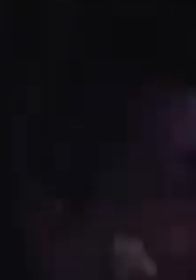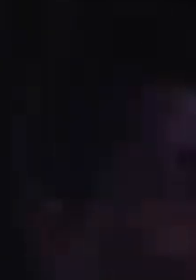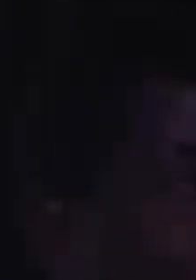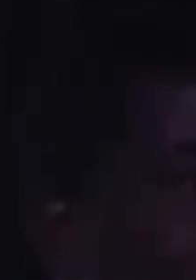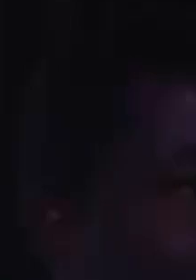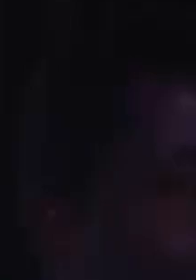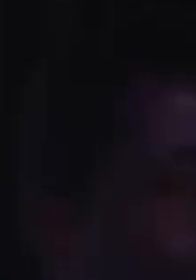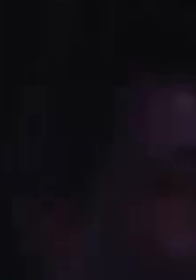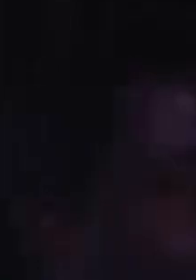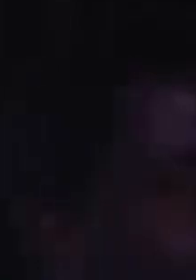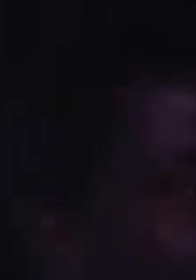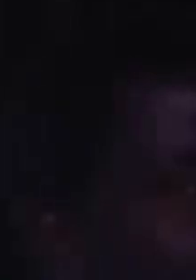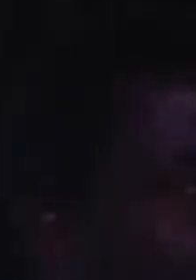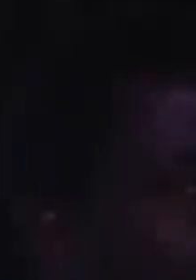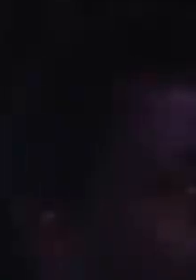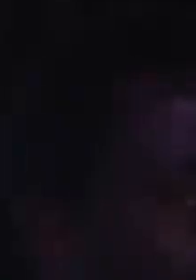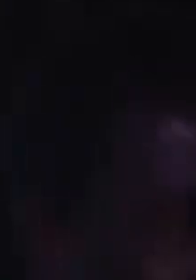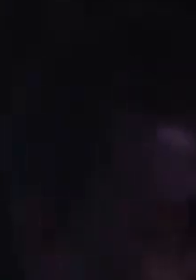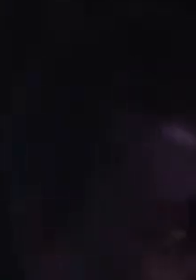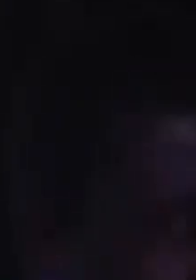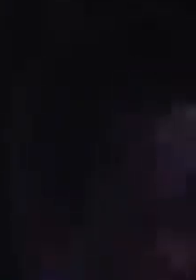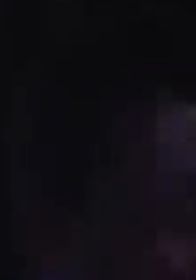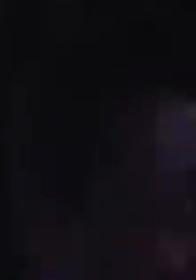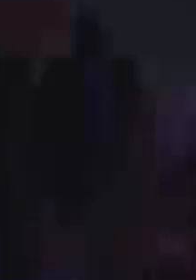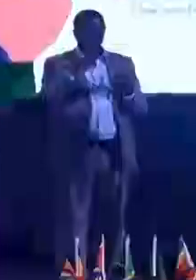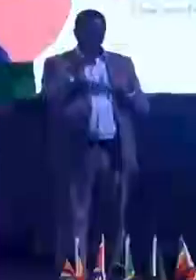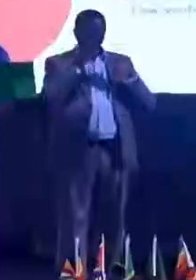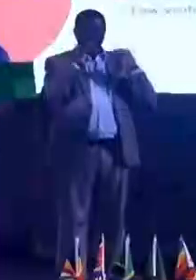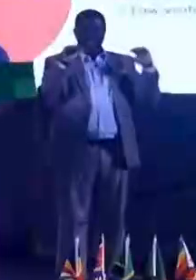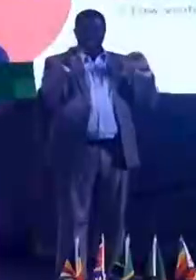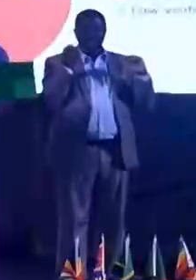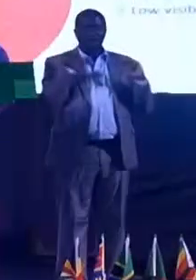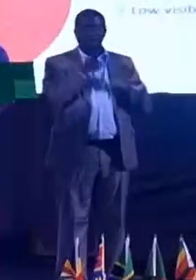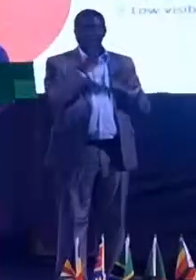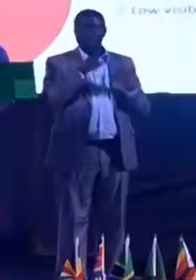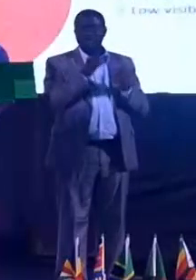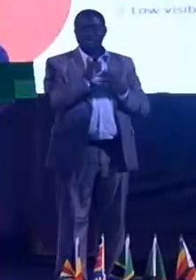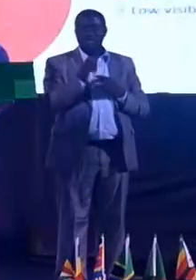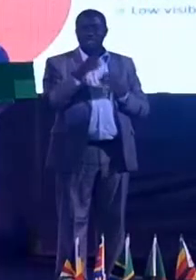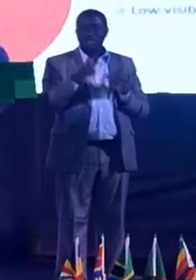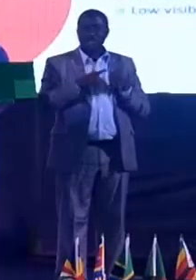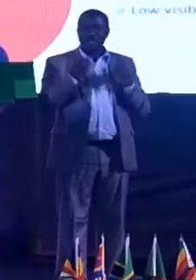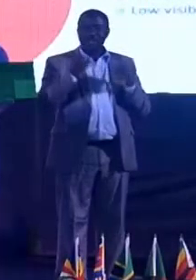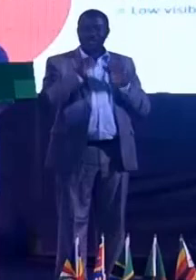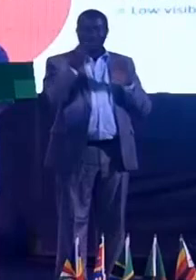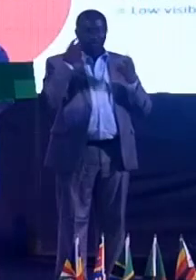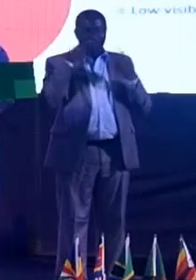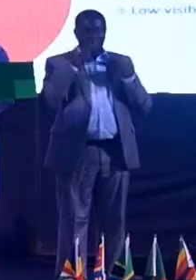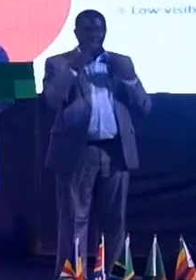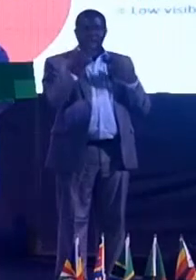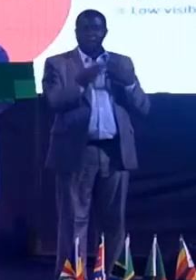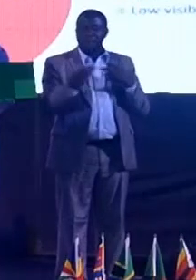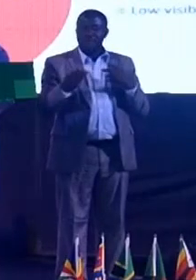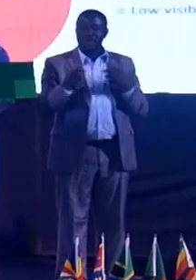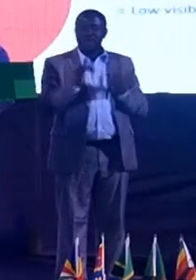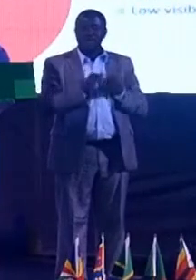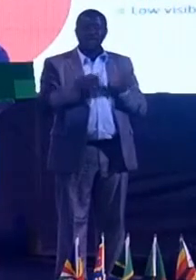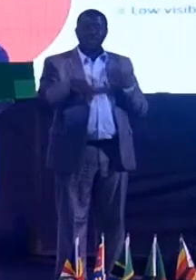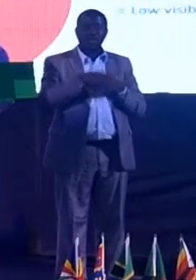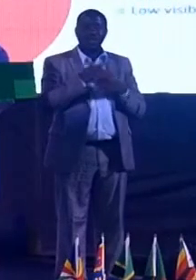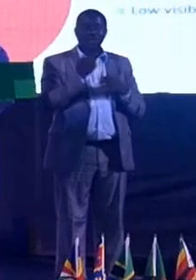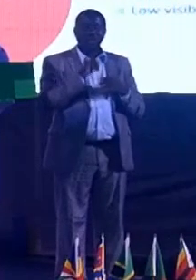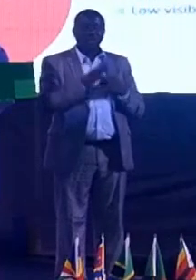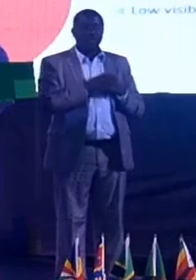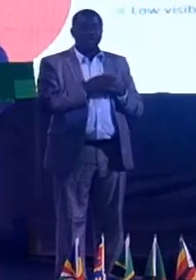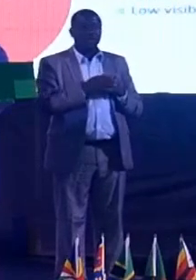rate. So we do a lot of visual materials, and so this chart shows across the country the level of